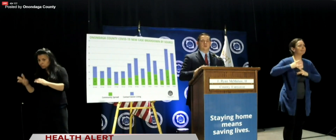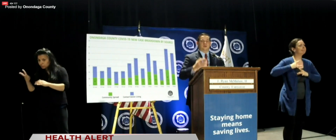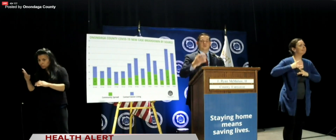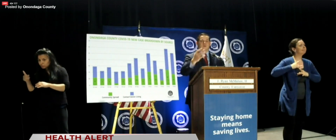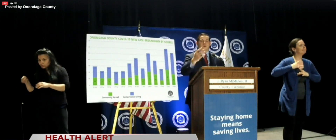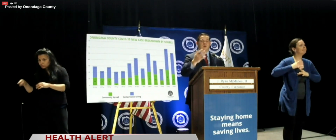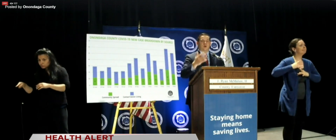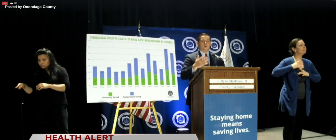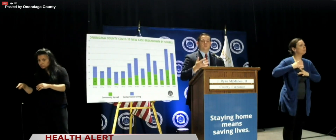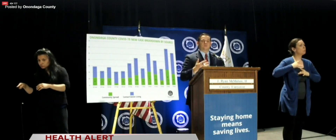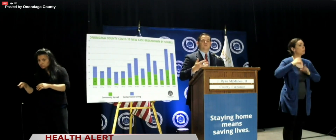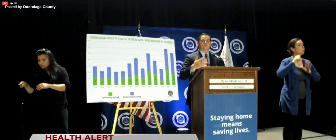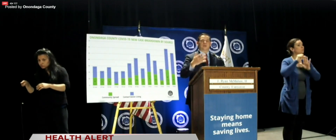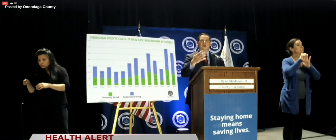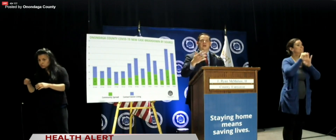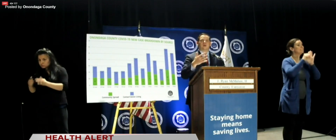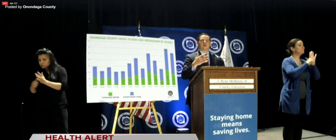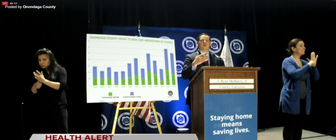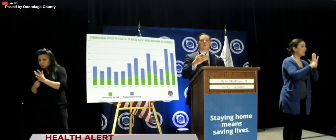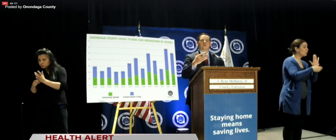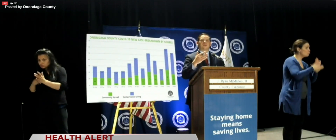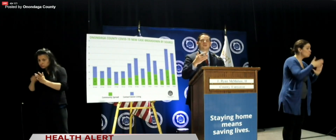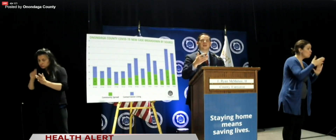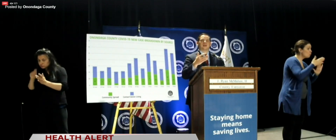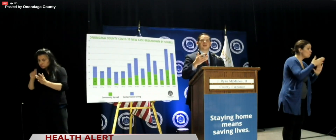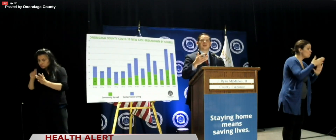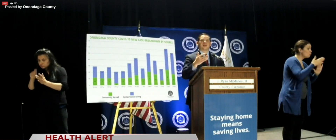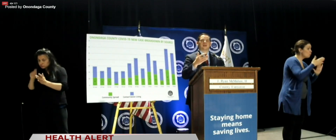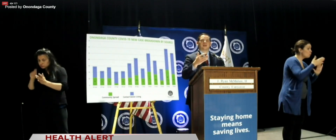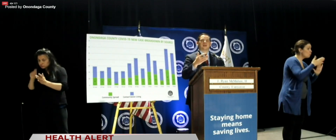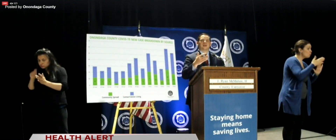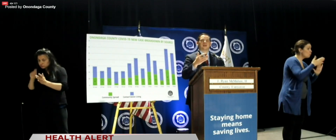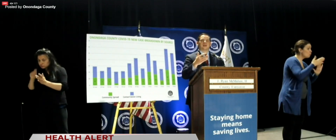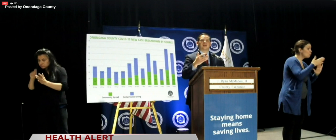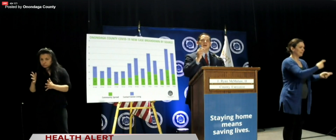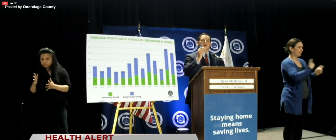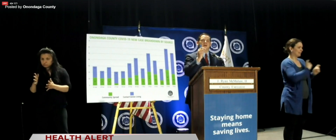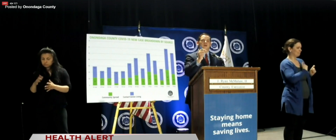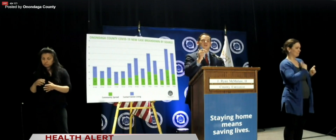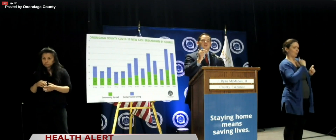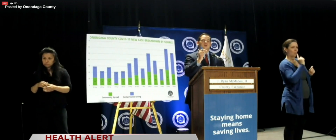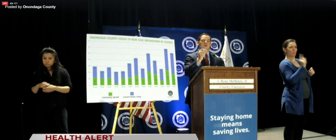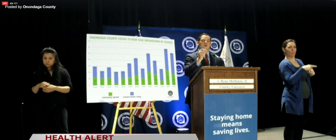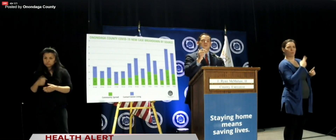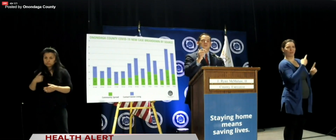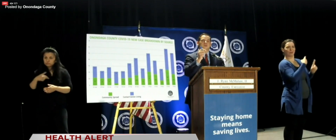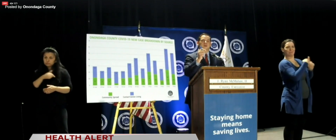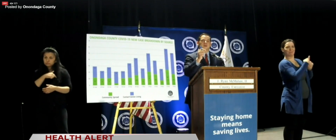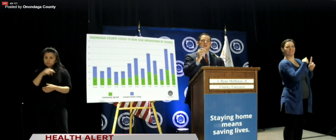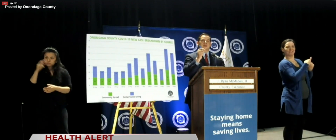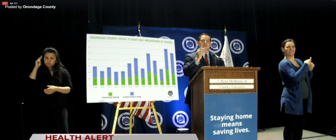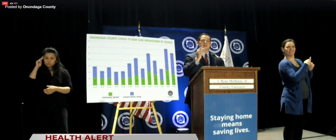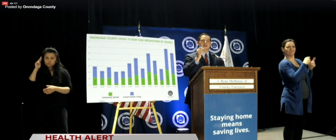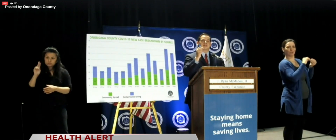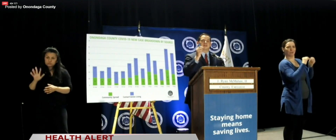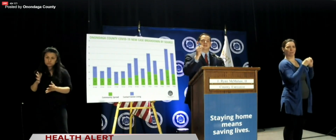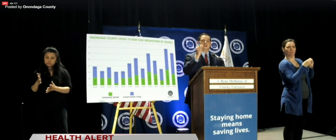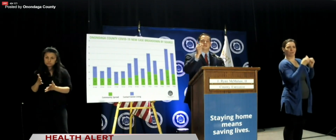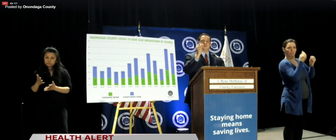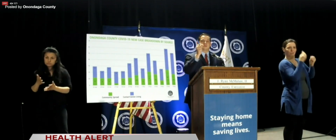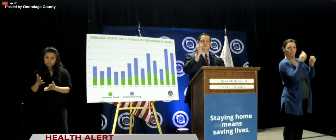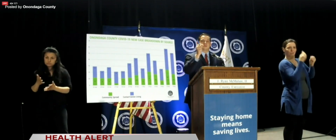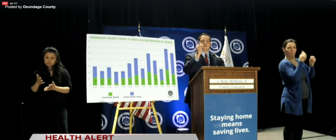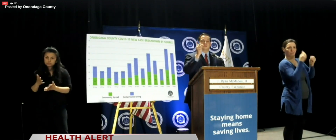So therefore, I don't know the percentage of people that are in nursing homes that get tested, test positive.